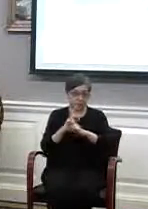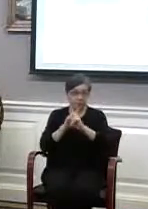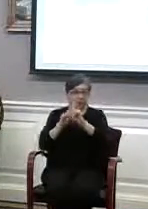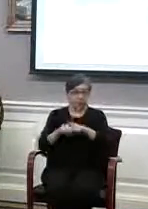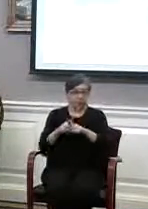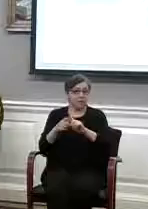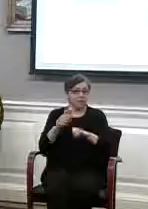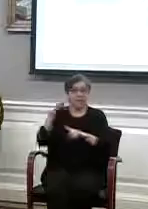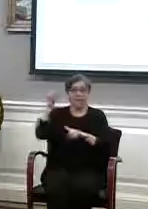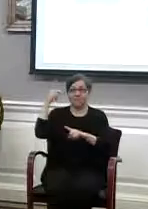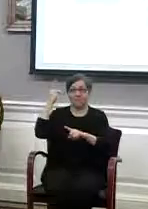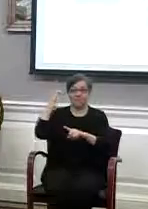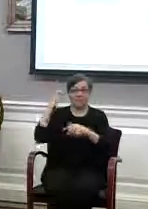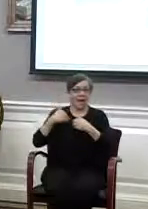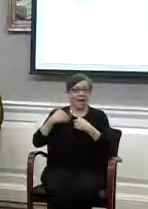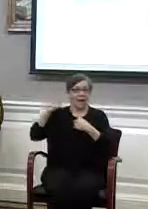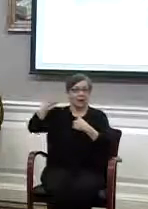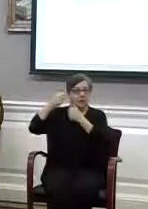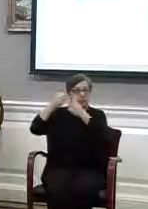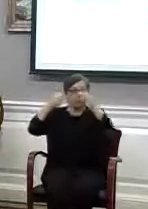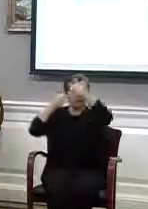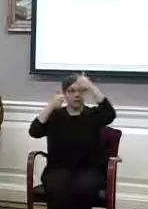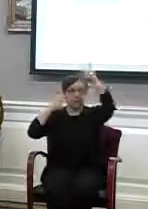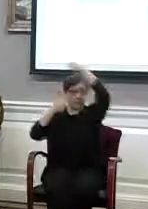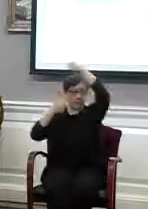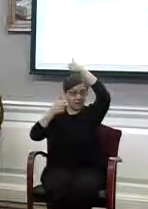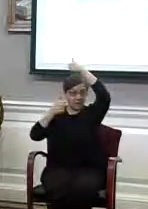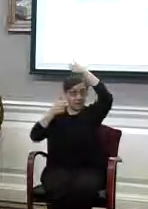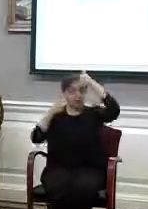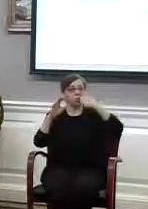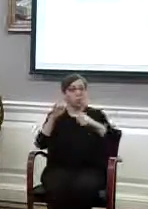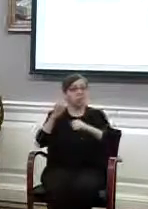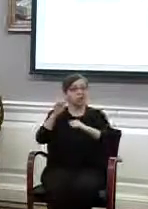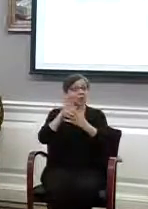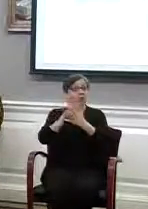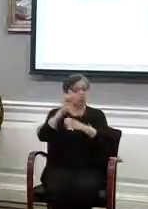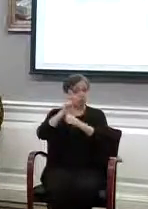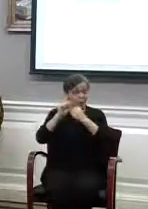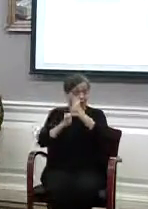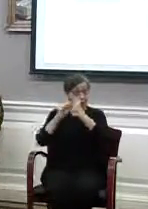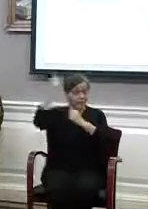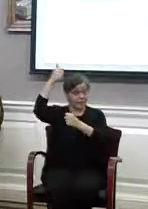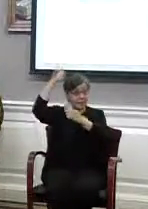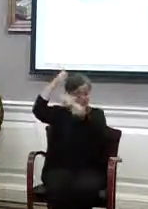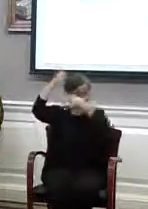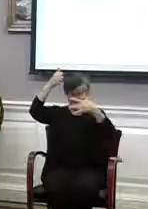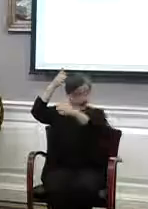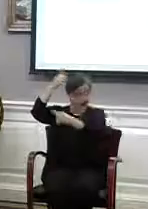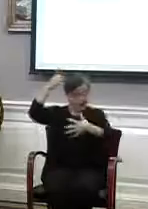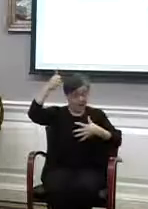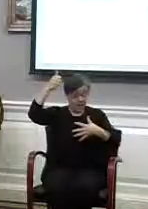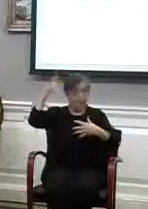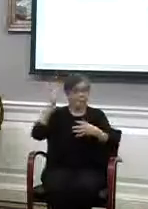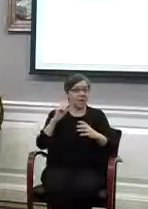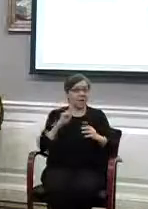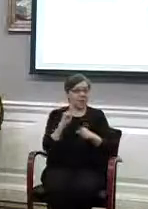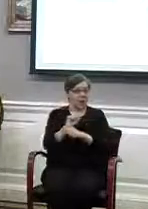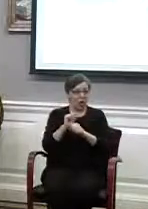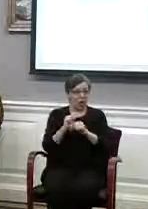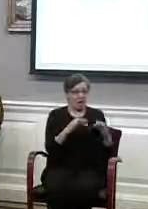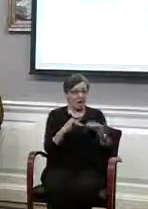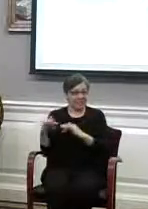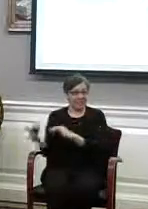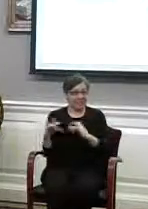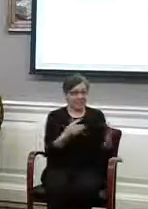And the principal had her boss as well, right? An umbrella organization that is affiliated with a political movement.